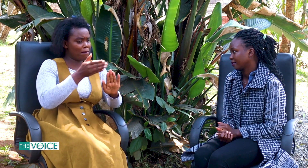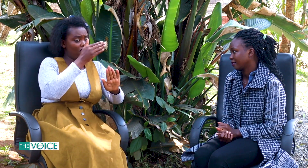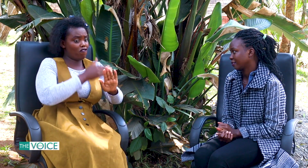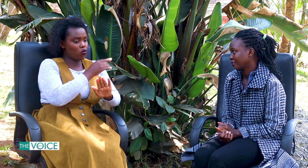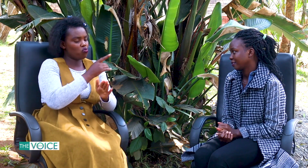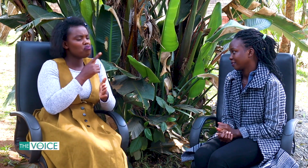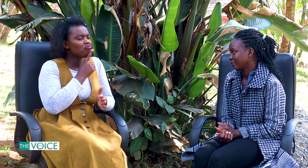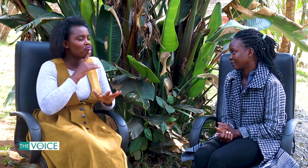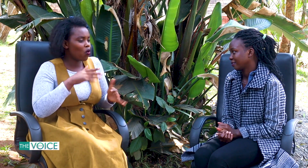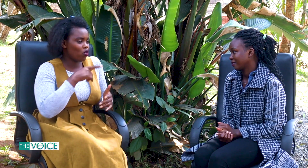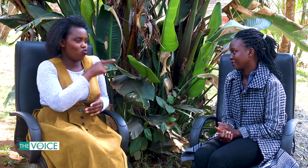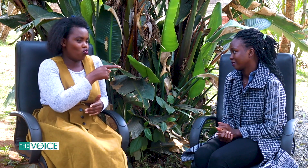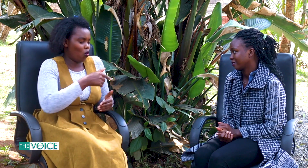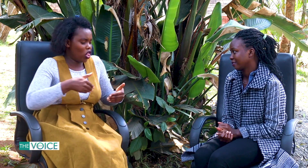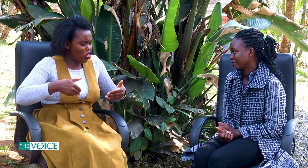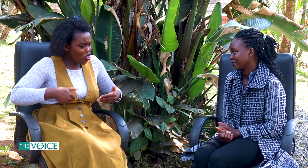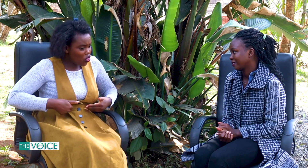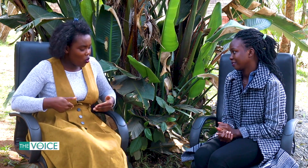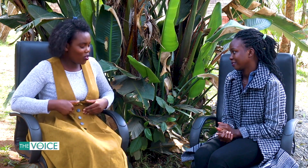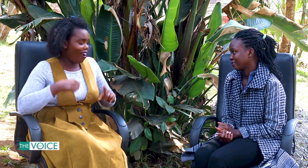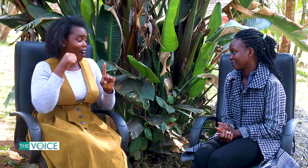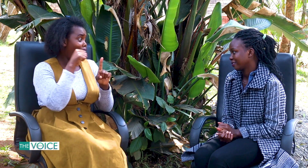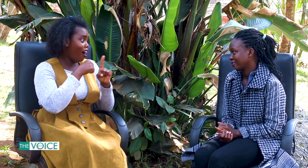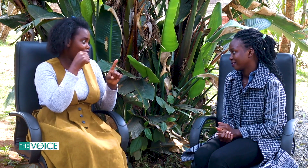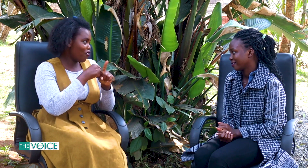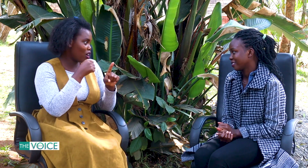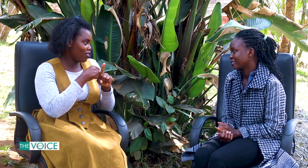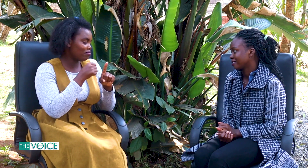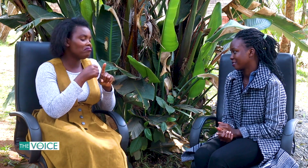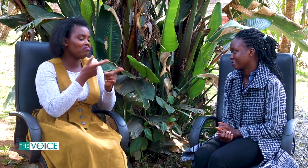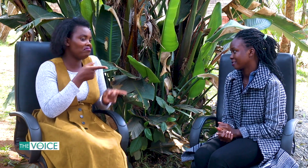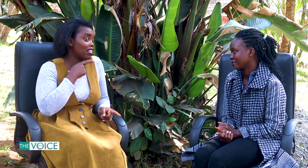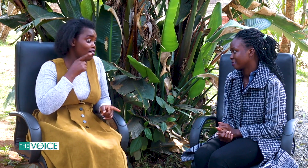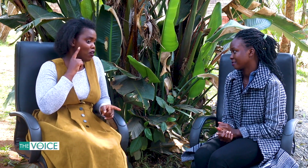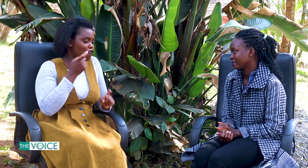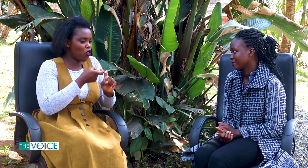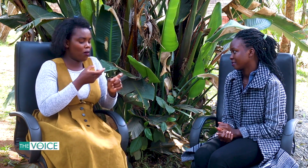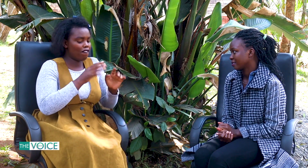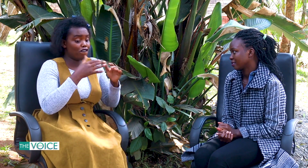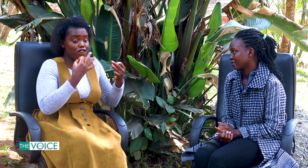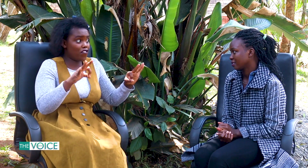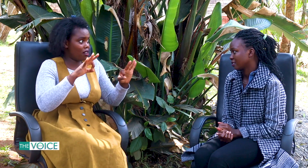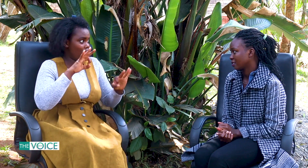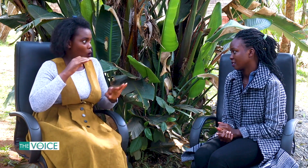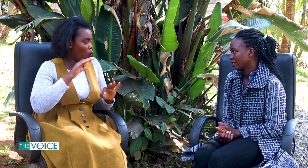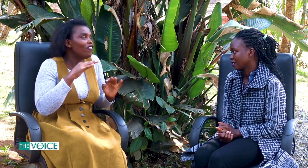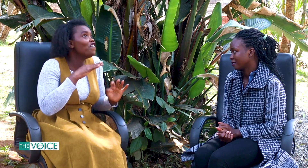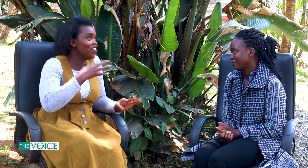And I remember before we went for the break, you said that you are a youth advocate